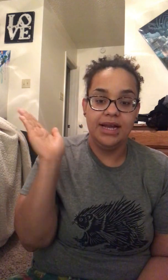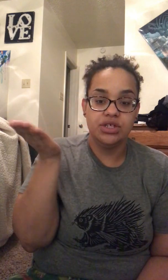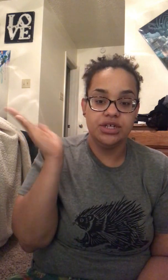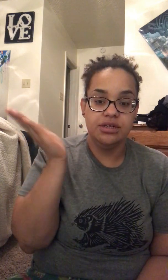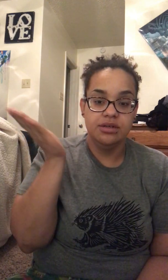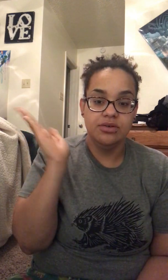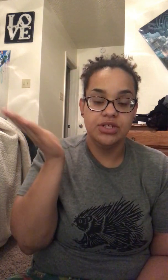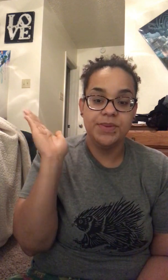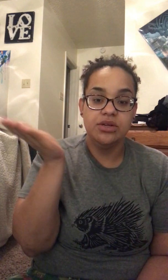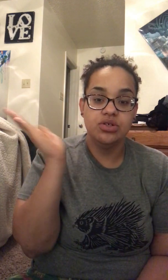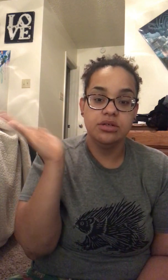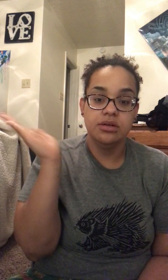Lecture or speech.